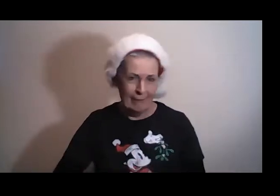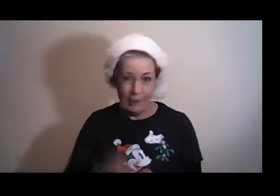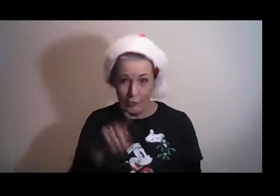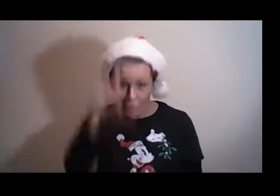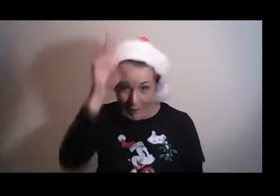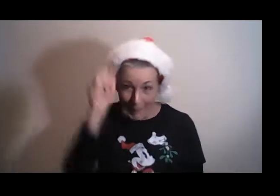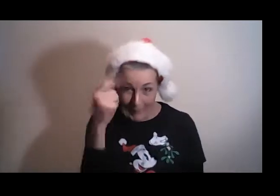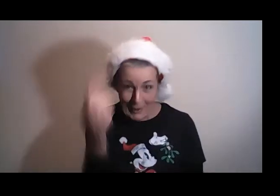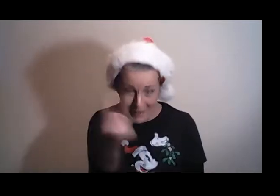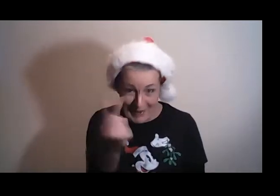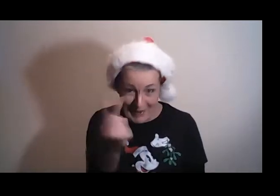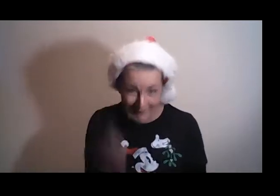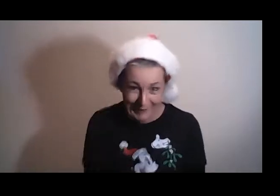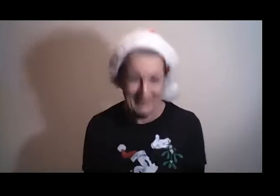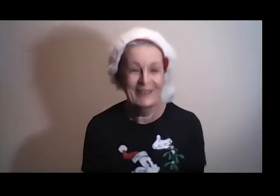Okay.